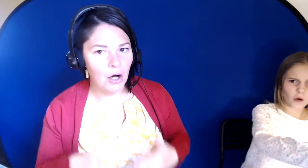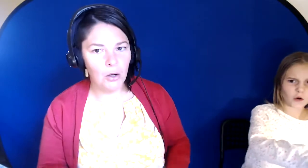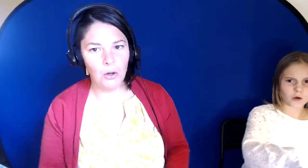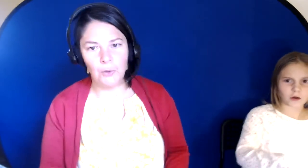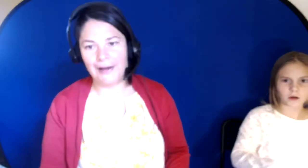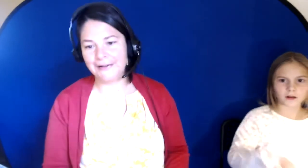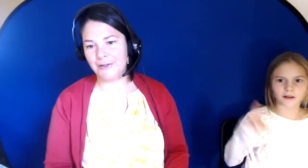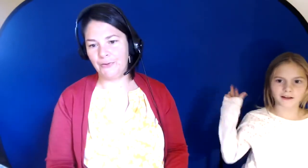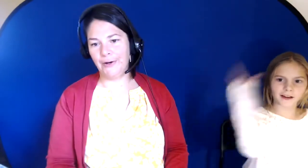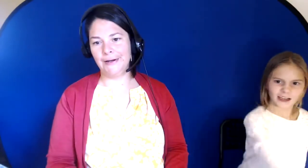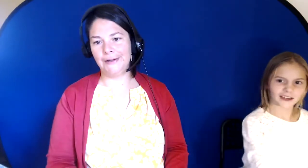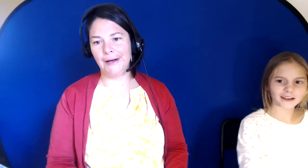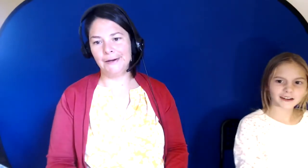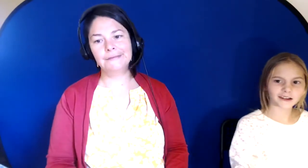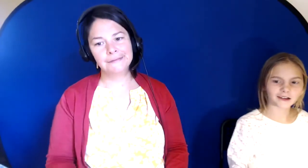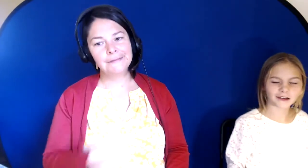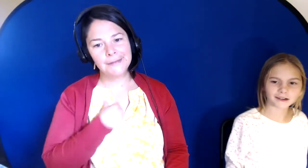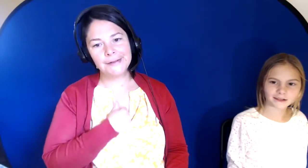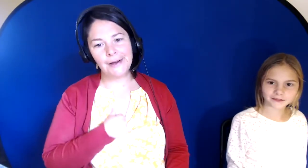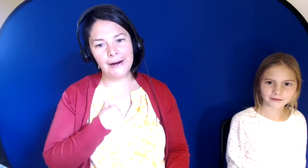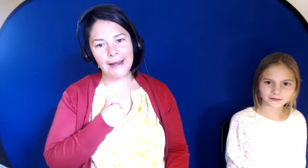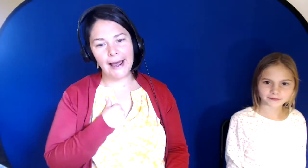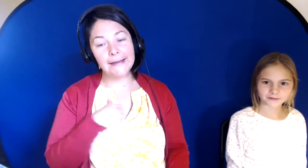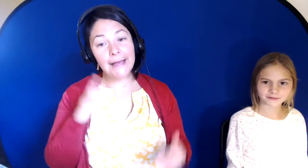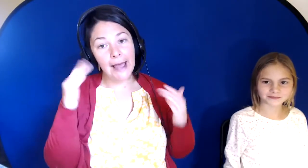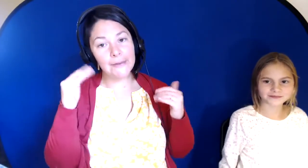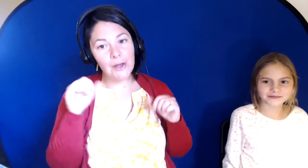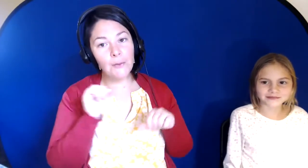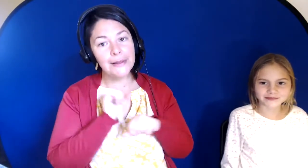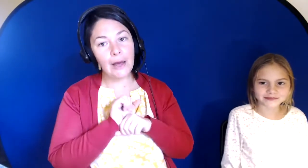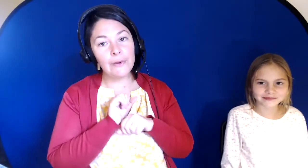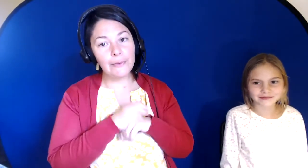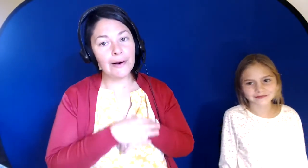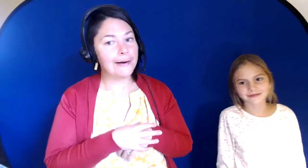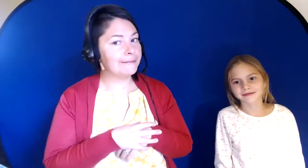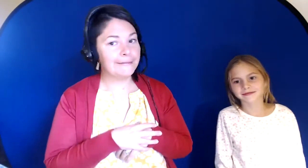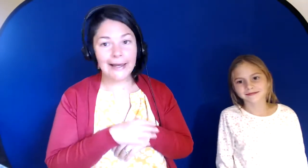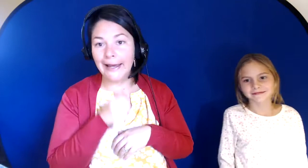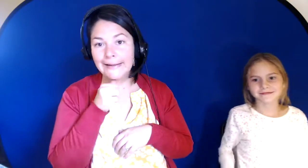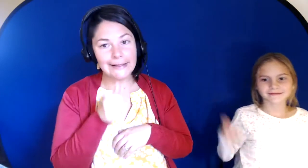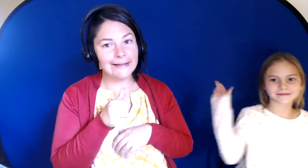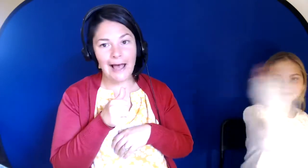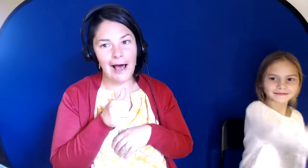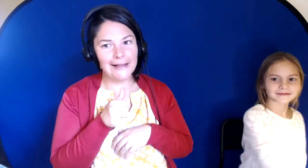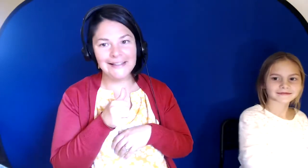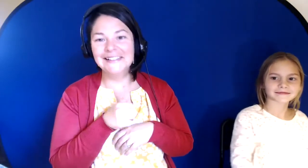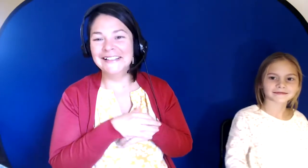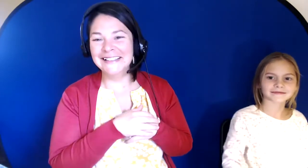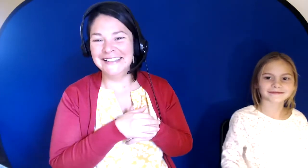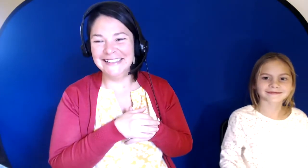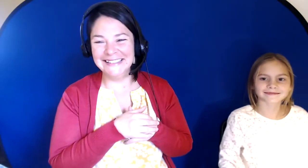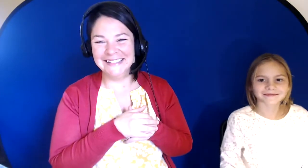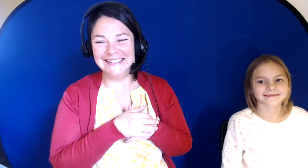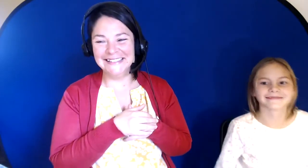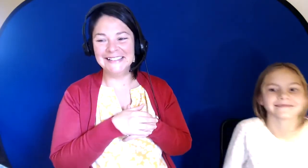Oh, a strong no. Sorry, guys. I was hoping that would work. It did not.